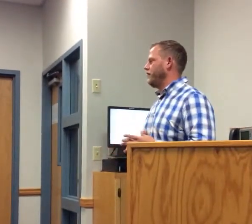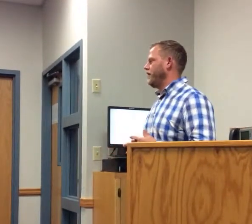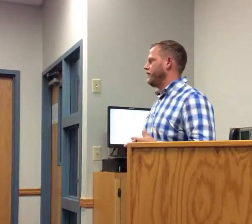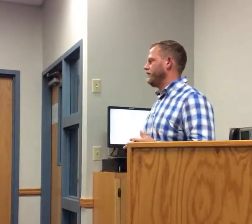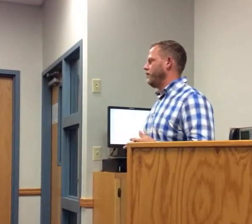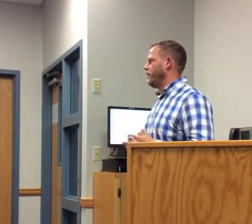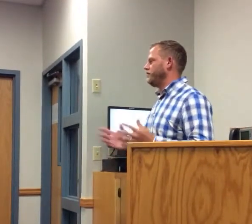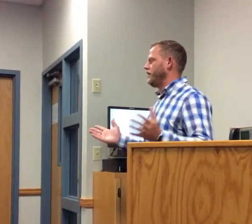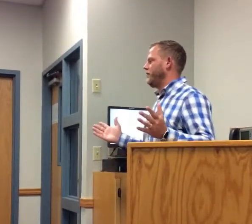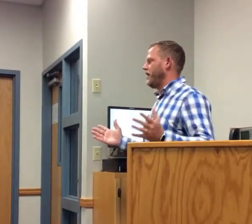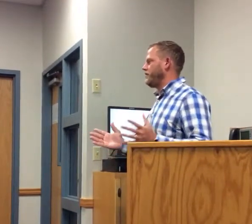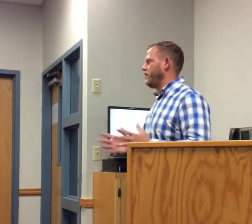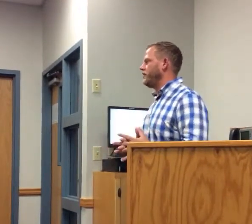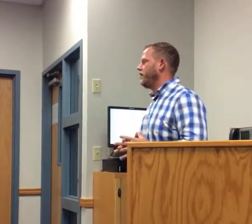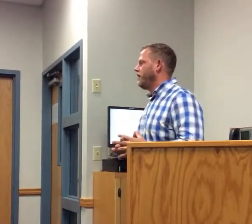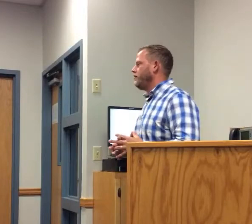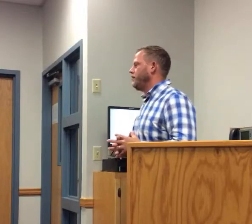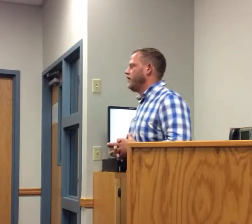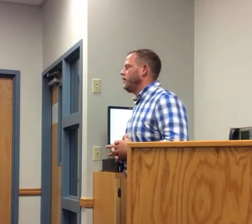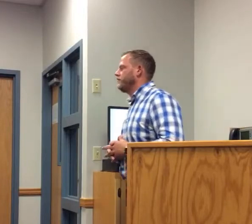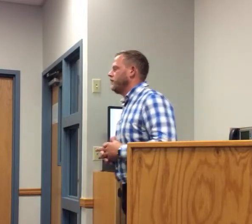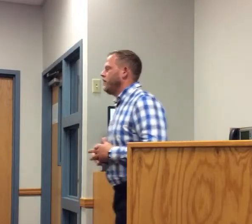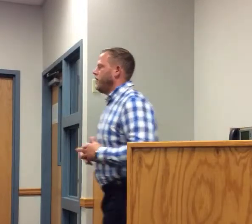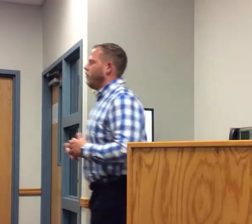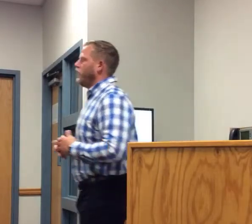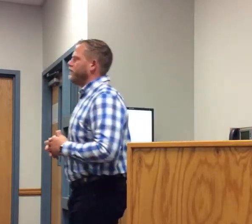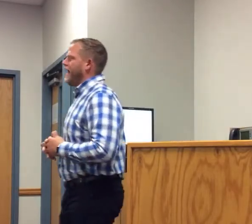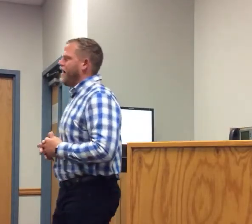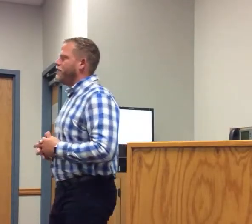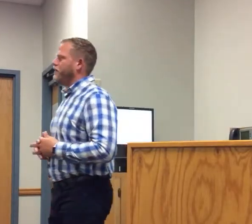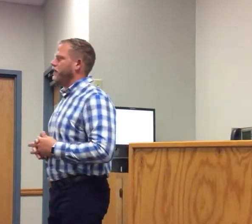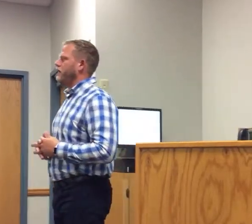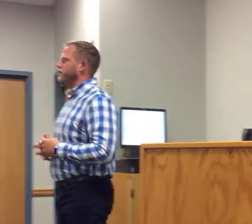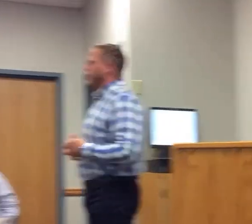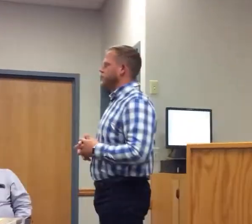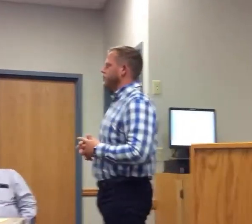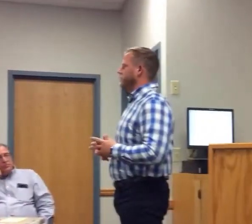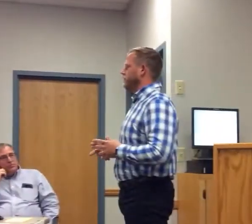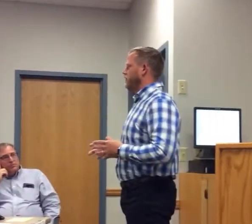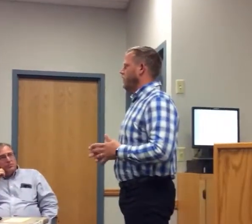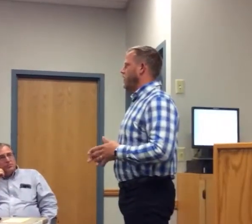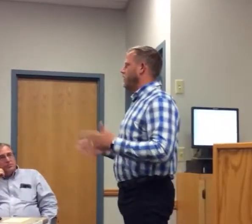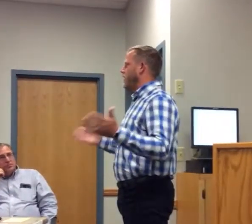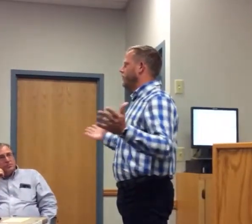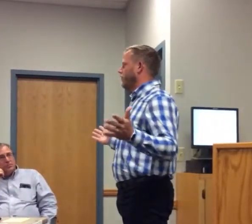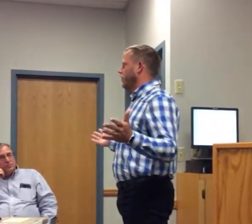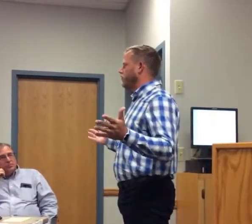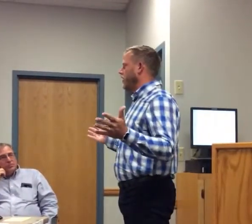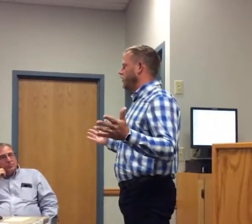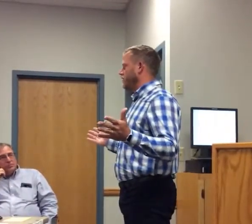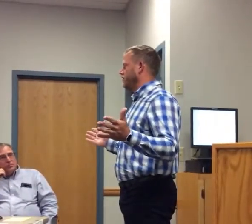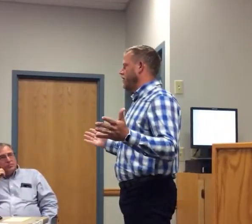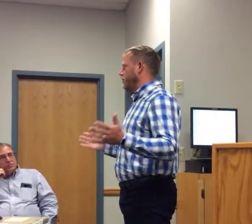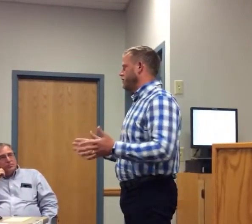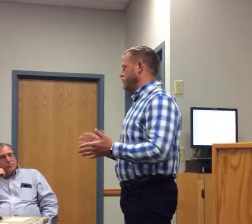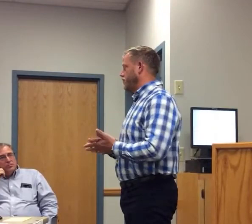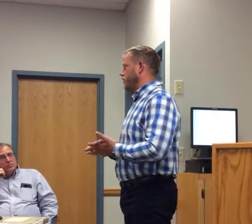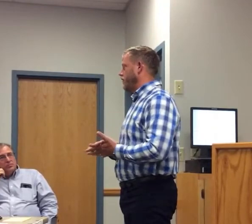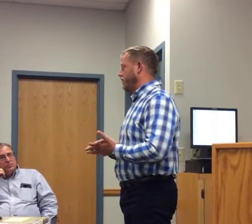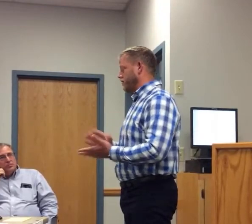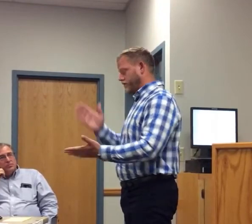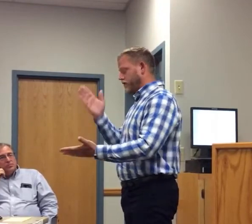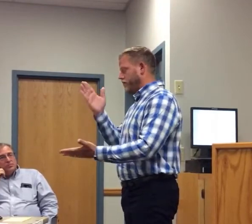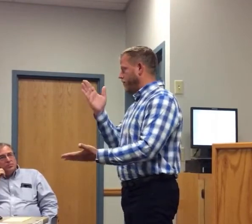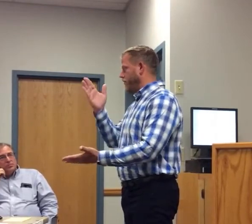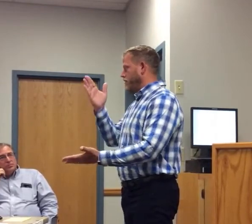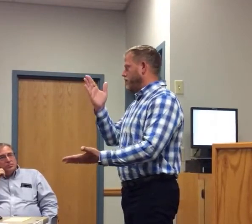coaches talk about it the same way, it's become a nightmare. Because what has happened is Keisha's allowed free reign in the summer, so you